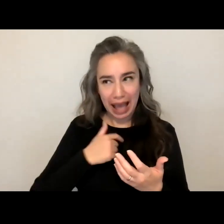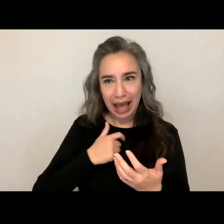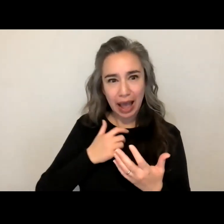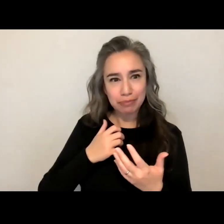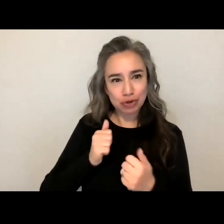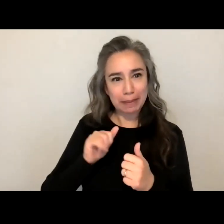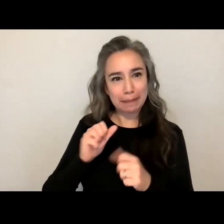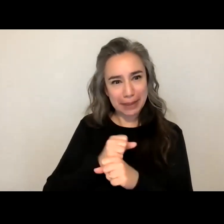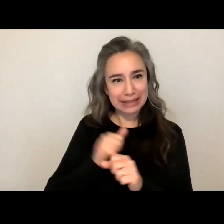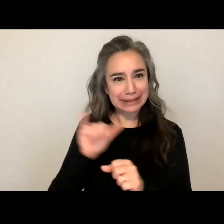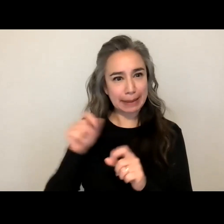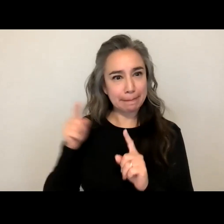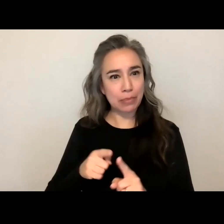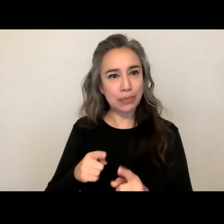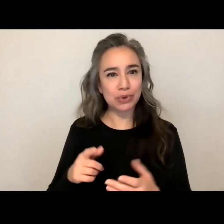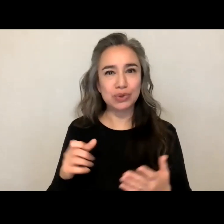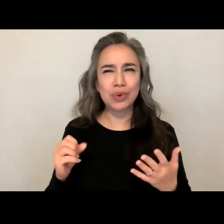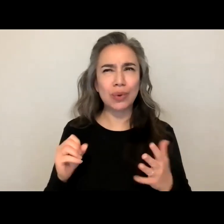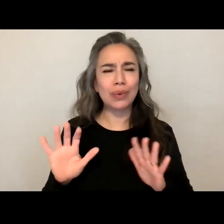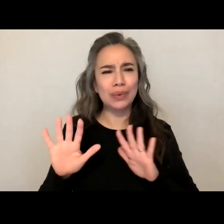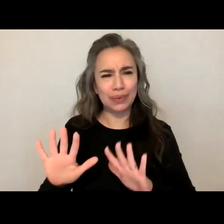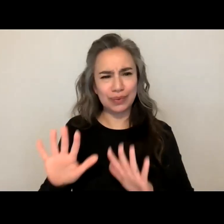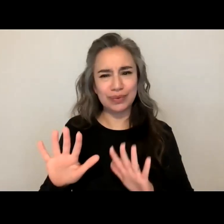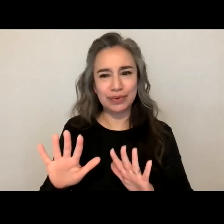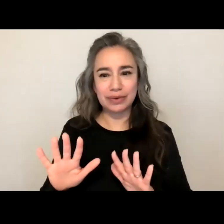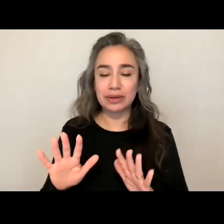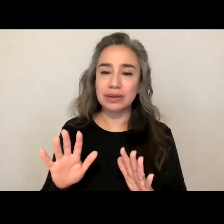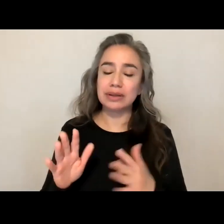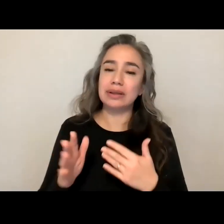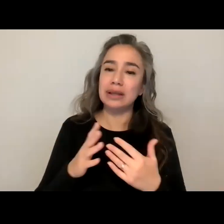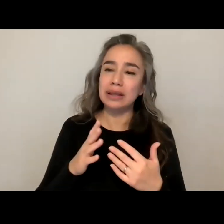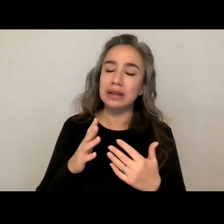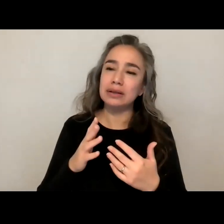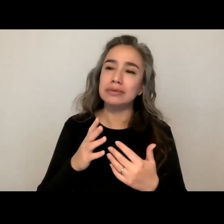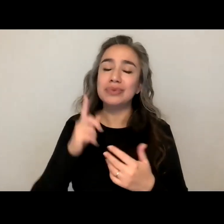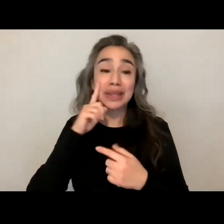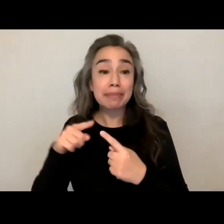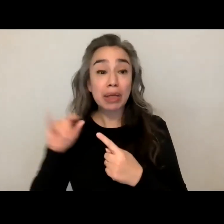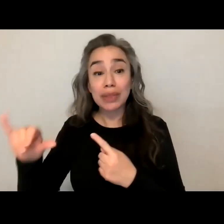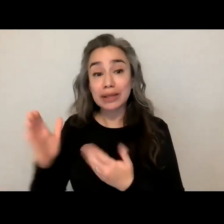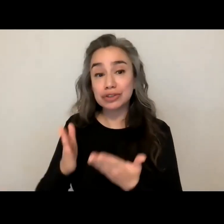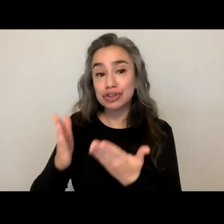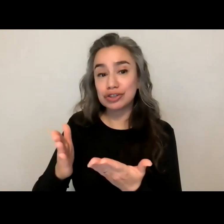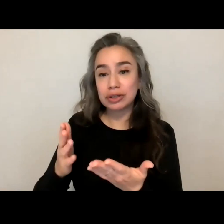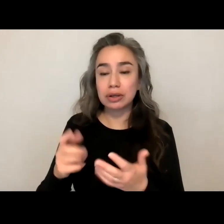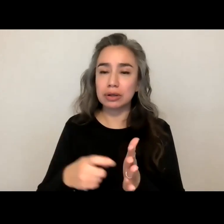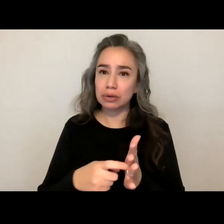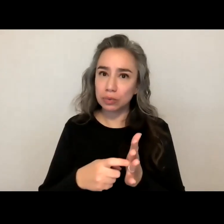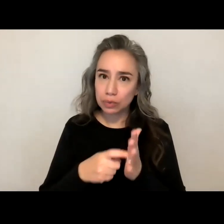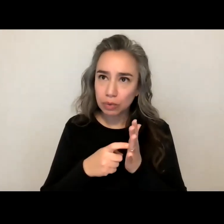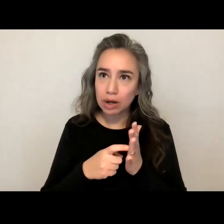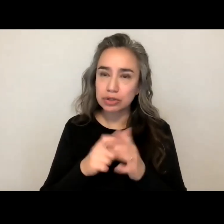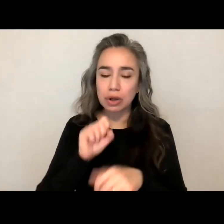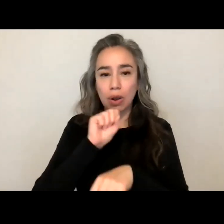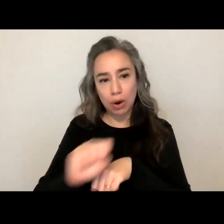think, to really do justice to Sally's suggestion, we require very hard work on the